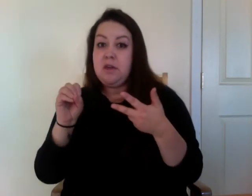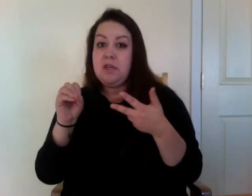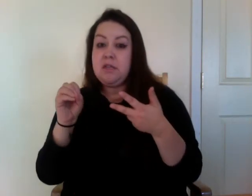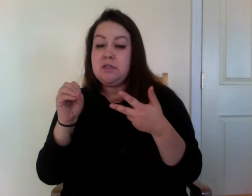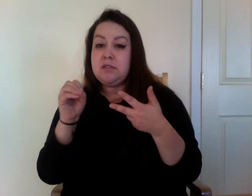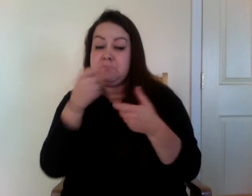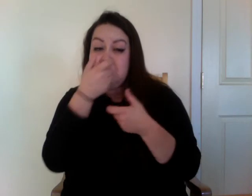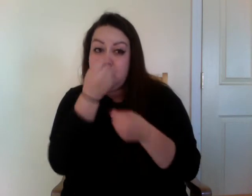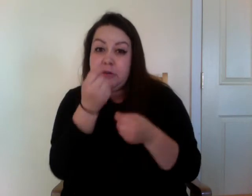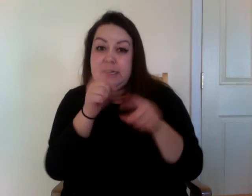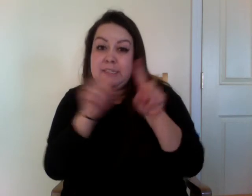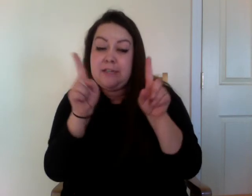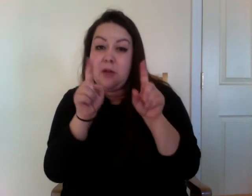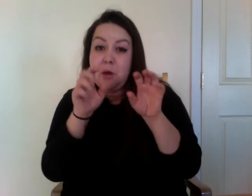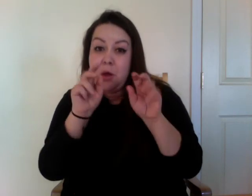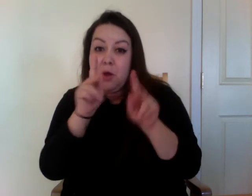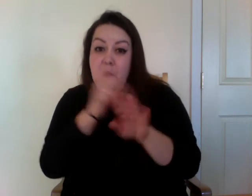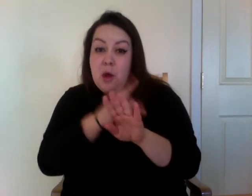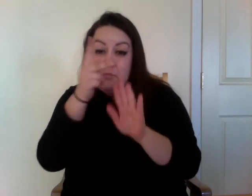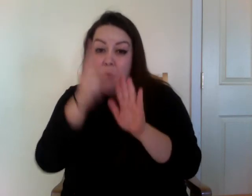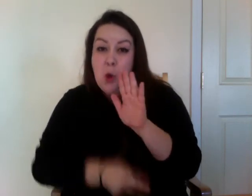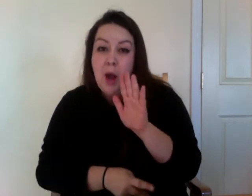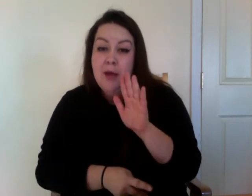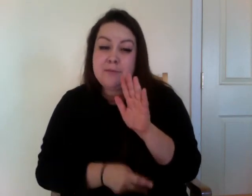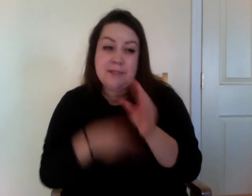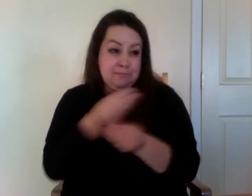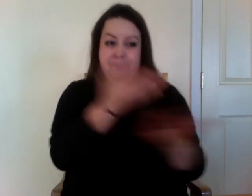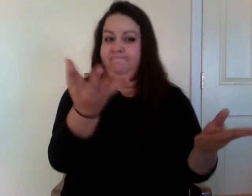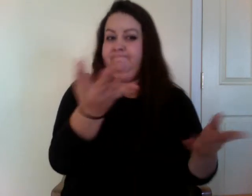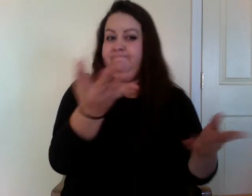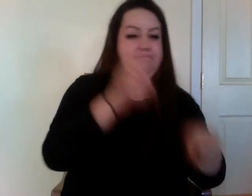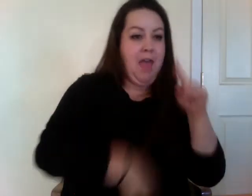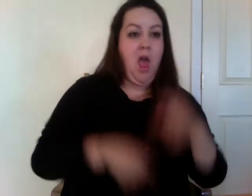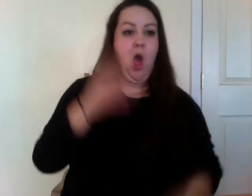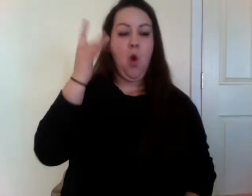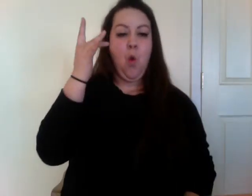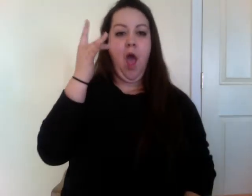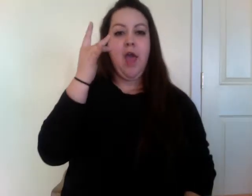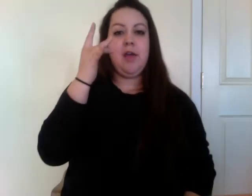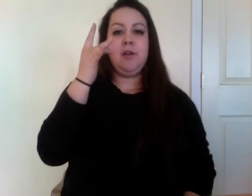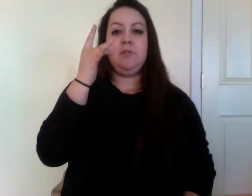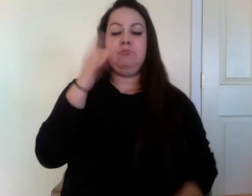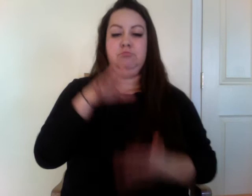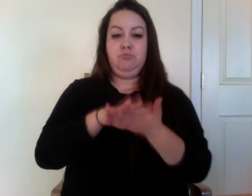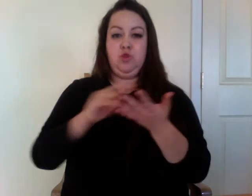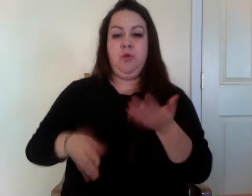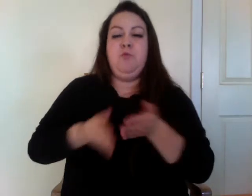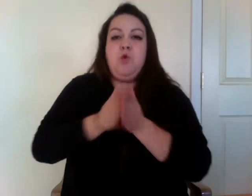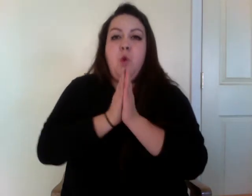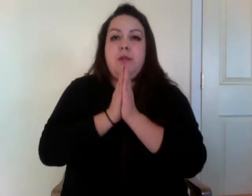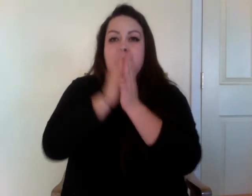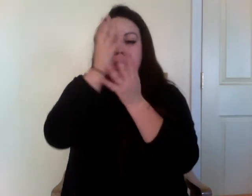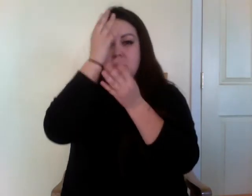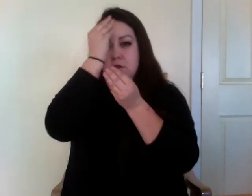of programs or whatnot, and the student has um, filed a withholding of directory information, we would not be able to share